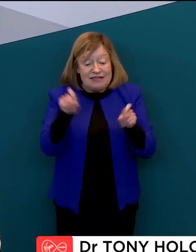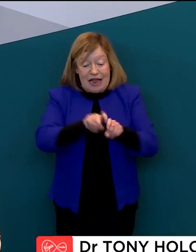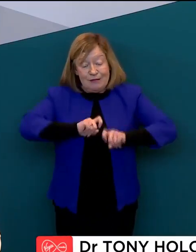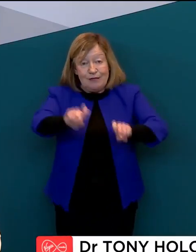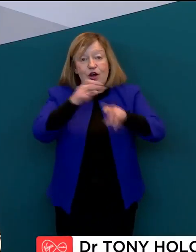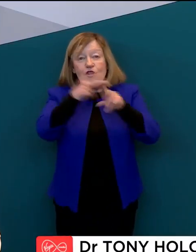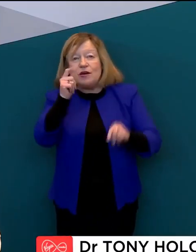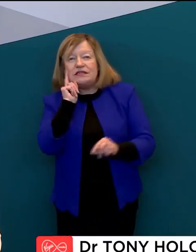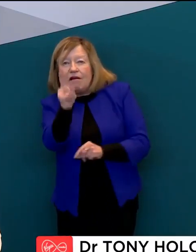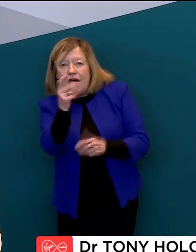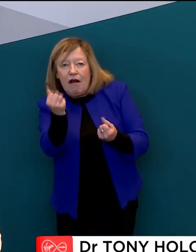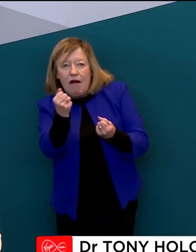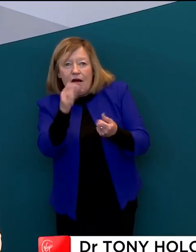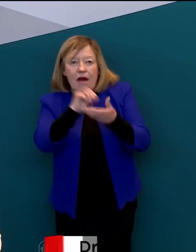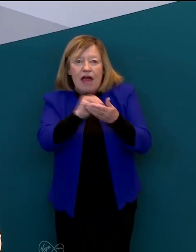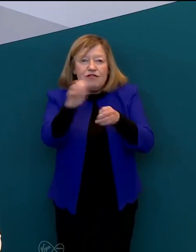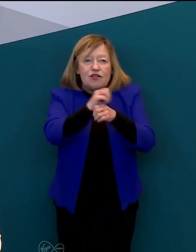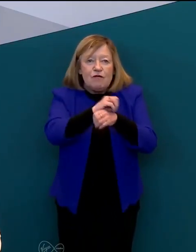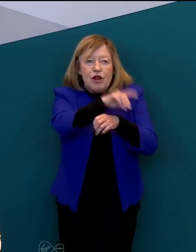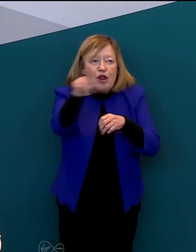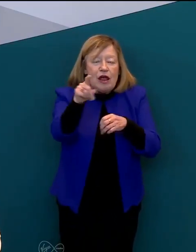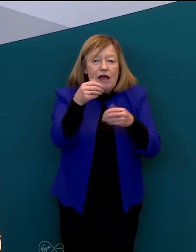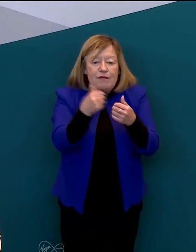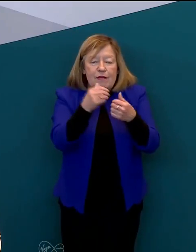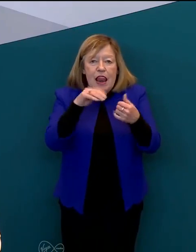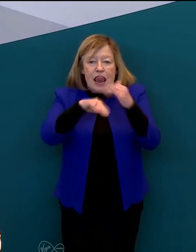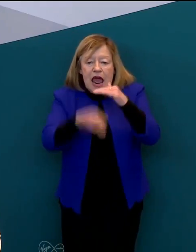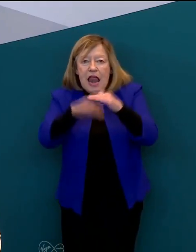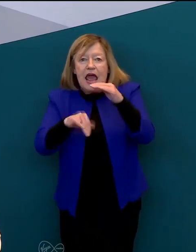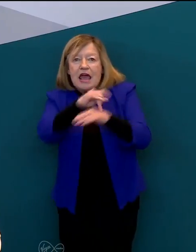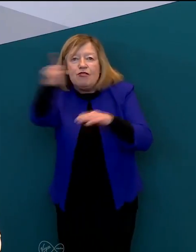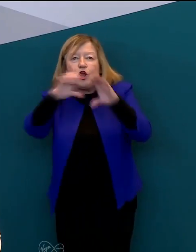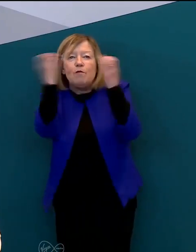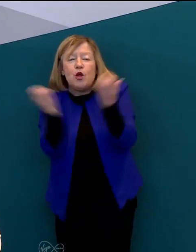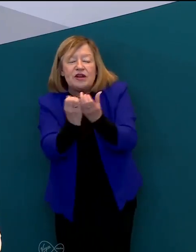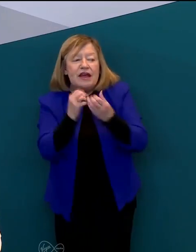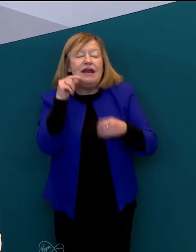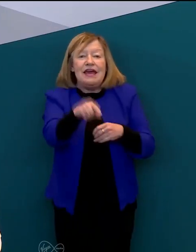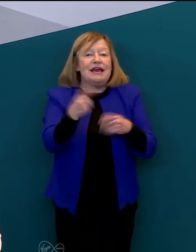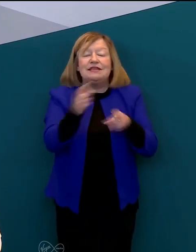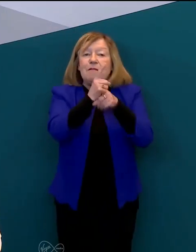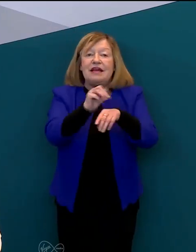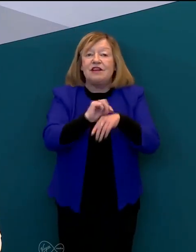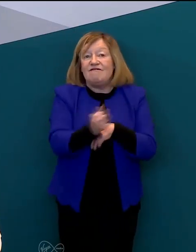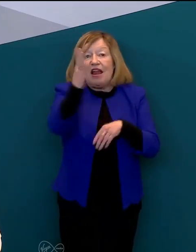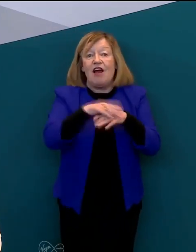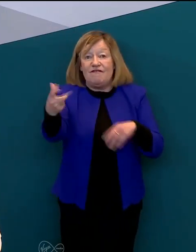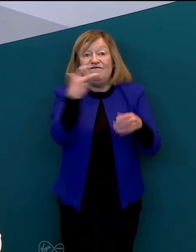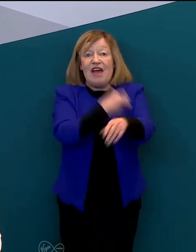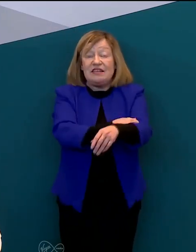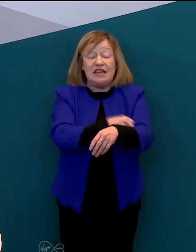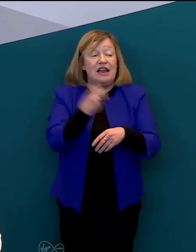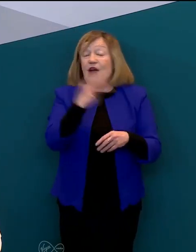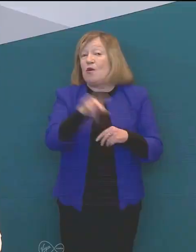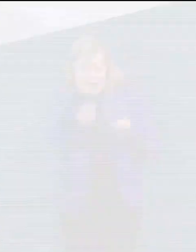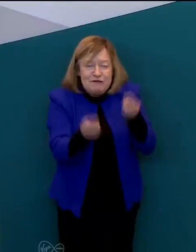point where we have sufficient immunity in the population. And the only way we can see that happening at this point is the availability of a vaccine. And that's not something which